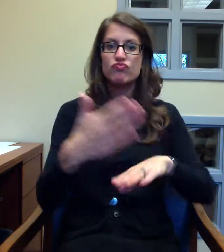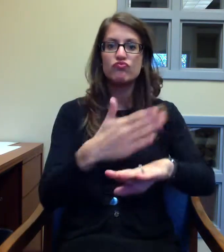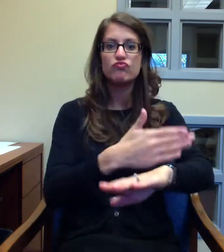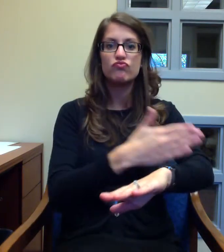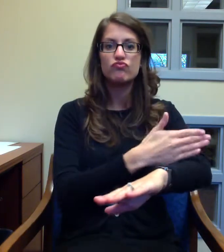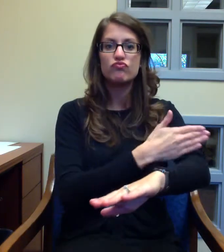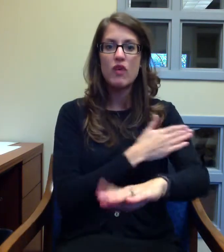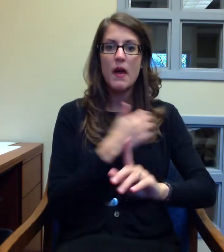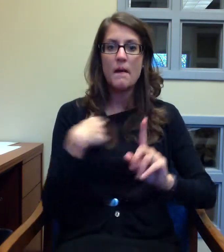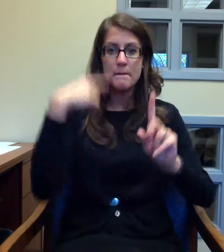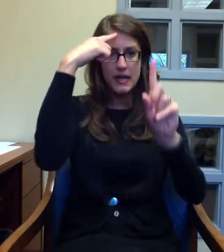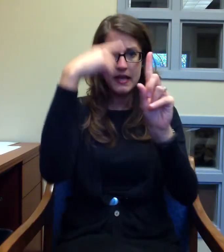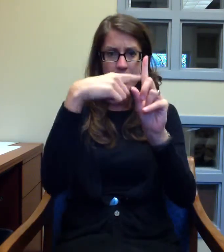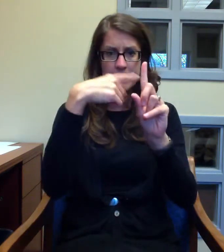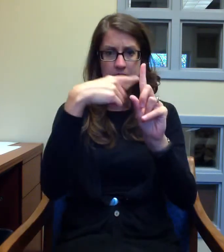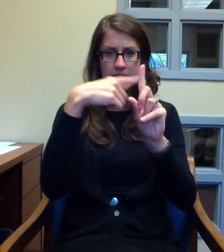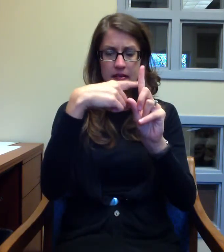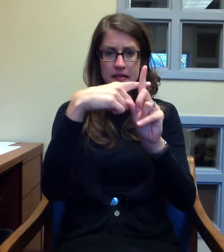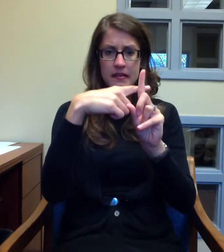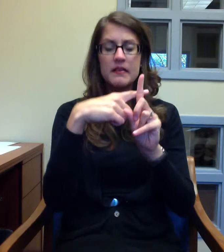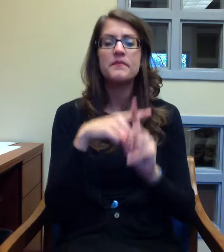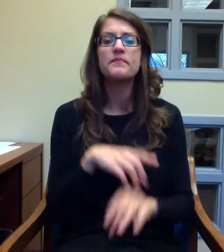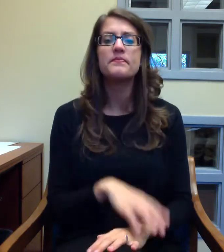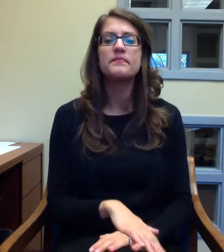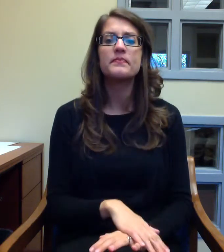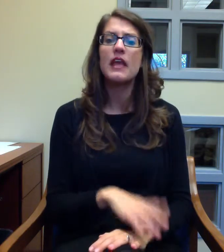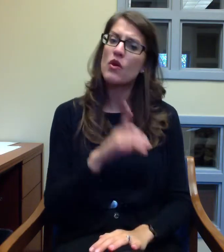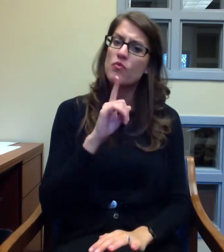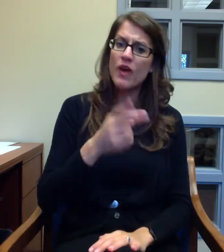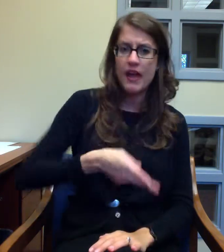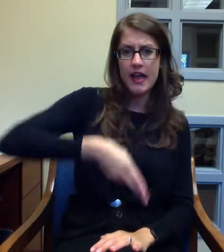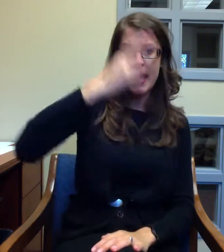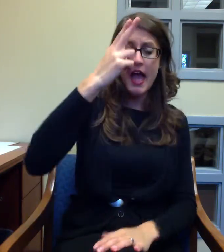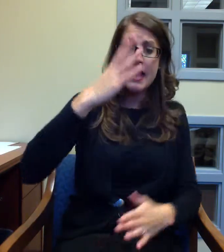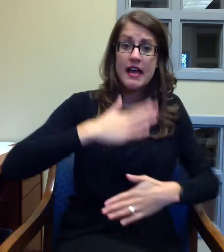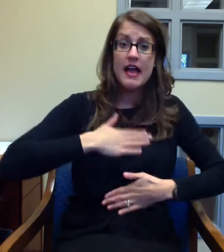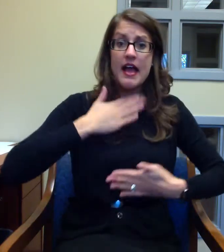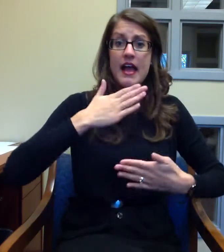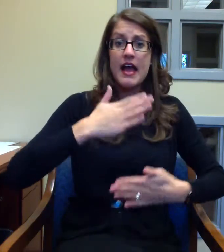Nothing correlates more highly with overall happiness than self-compassion.